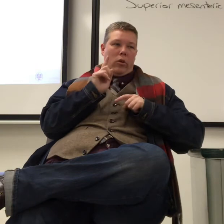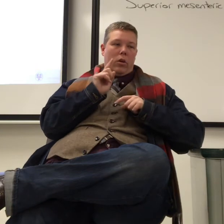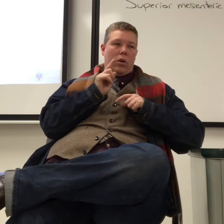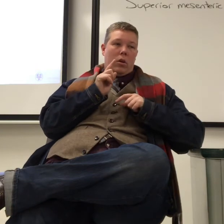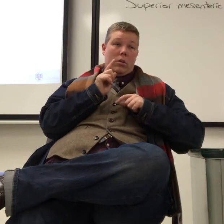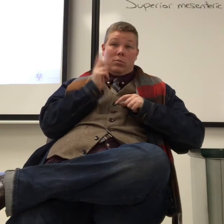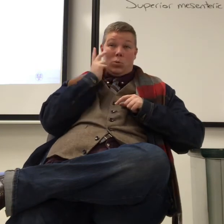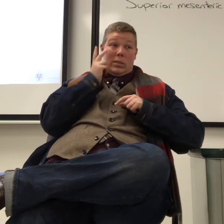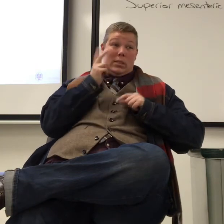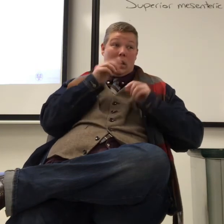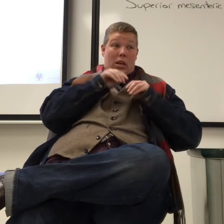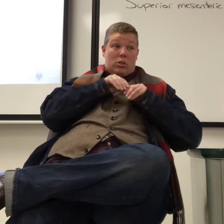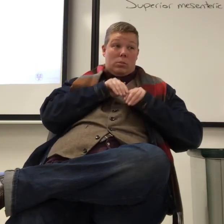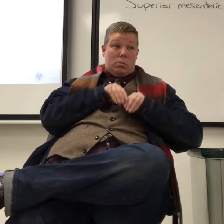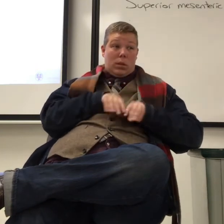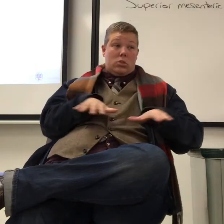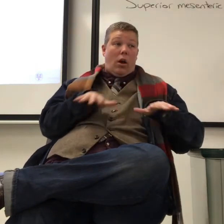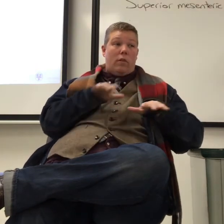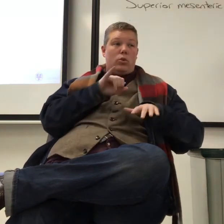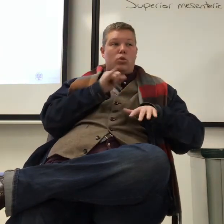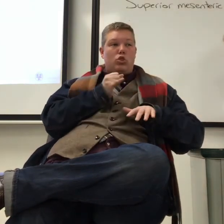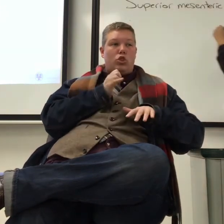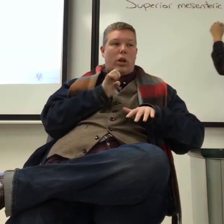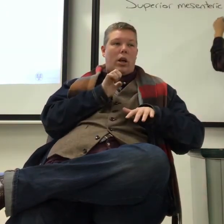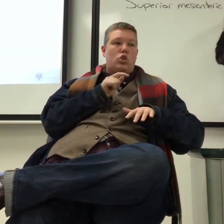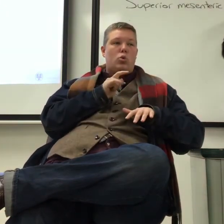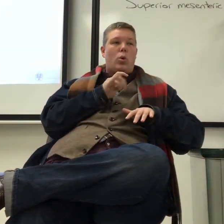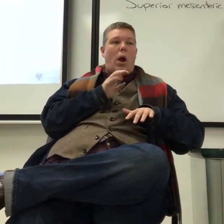to jejunum ileum.